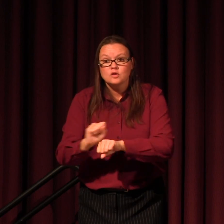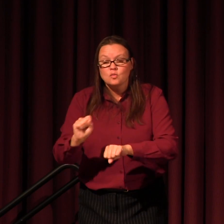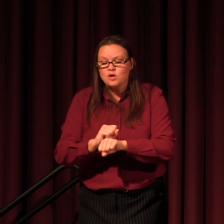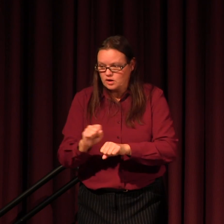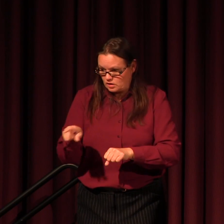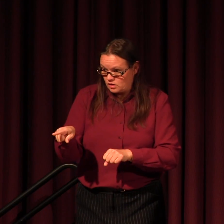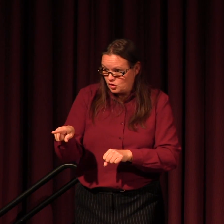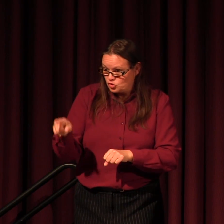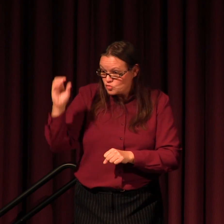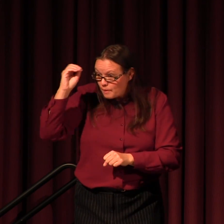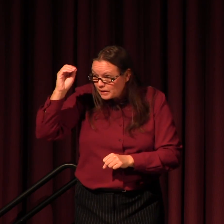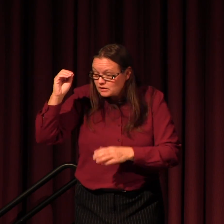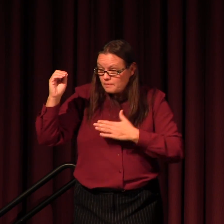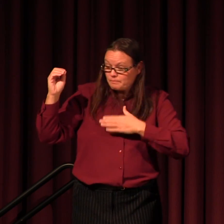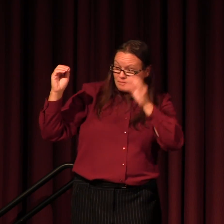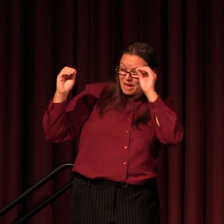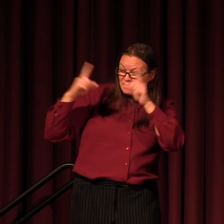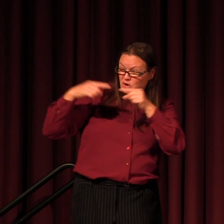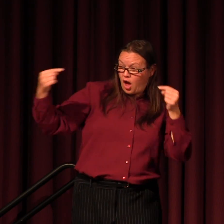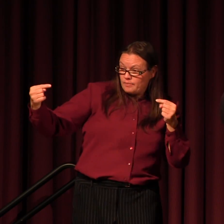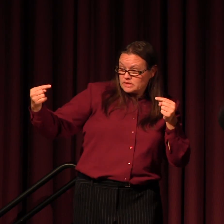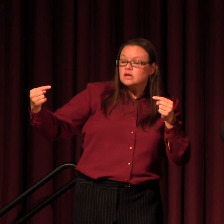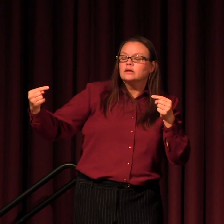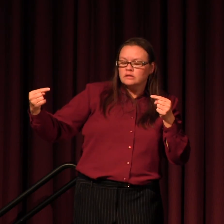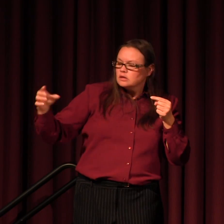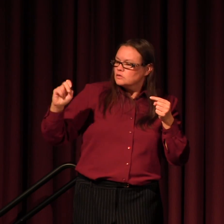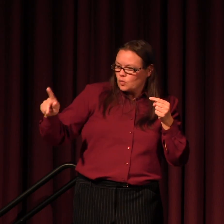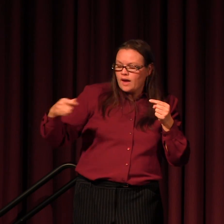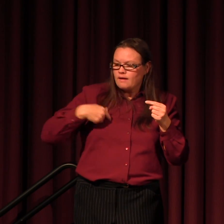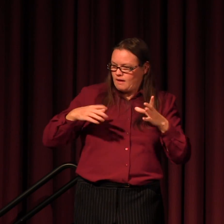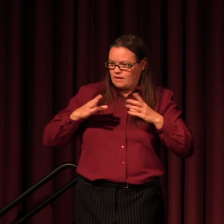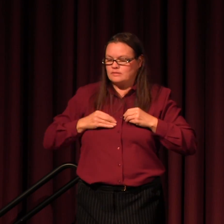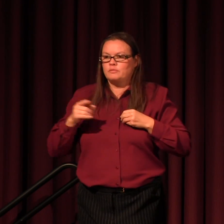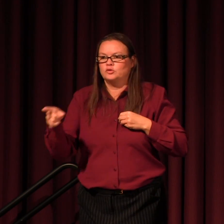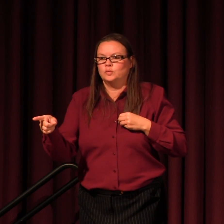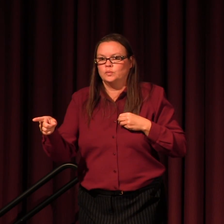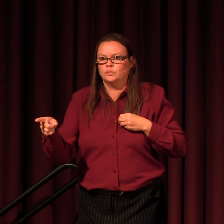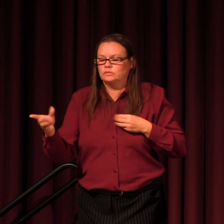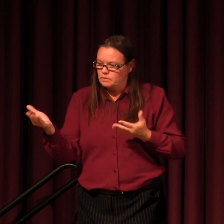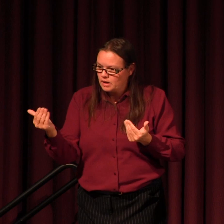how upset and frustrated I am, I got you.